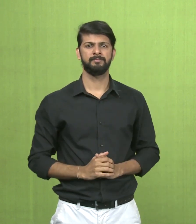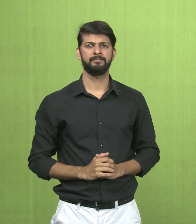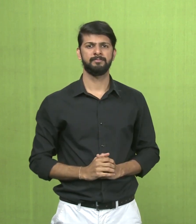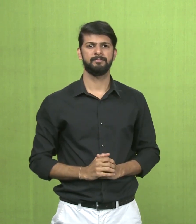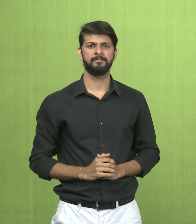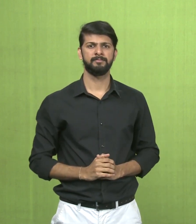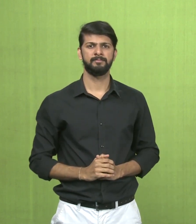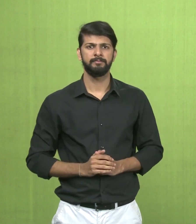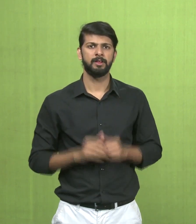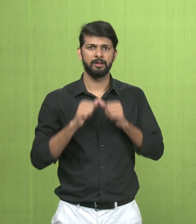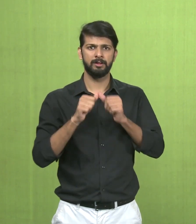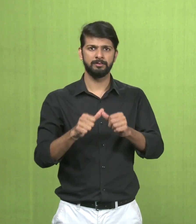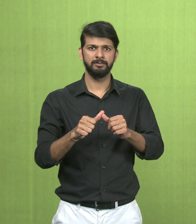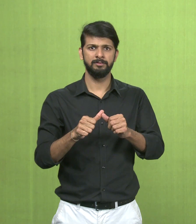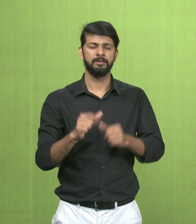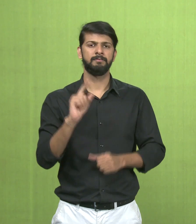turban? Answer number 1.